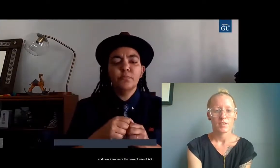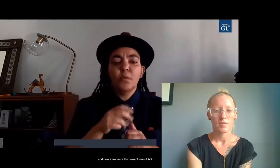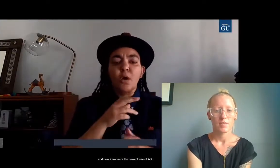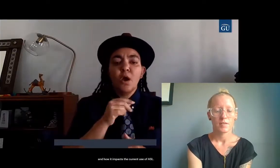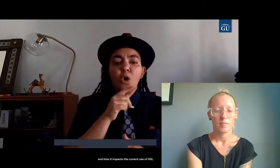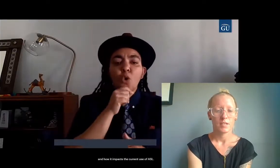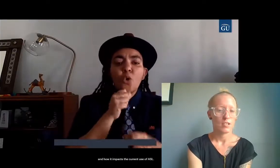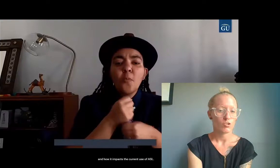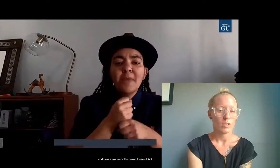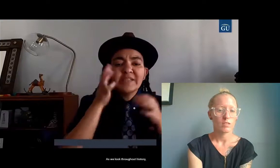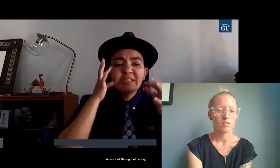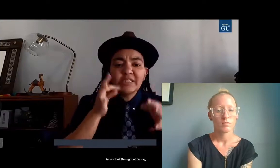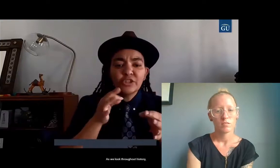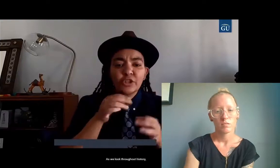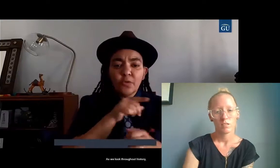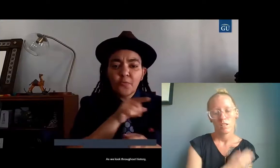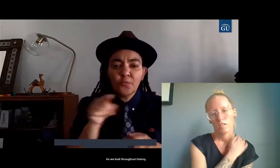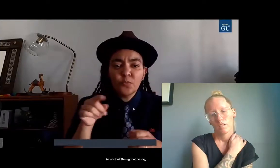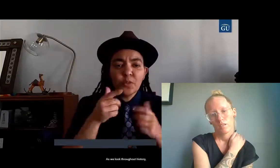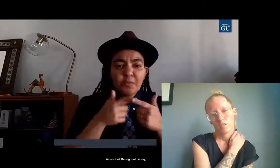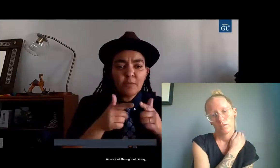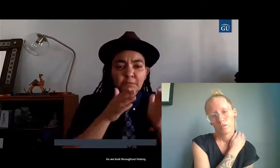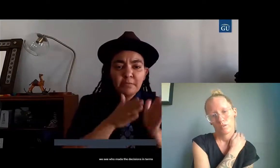us in history.